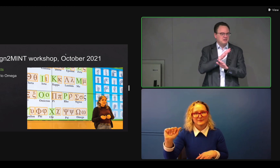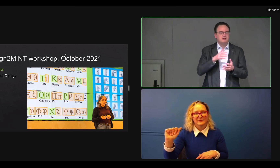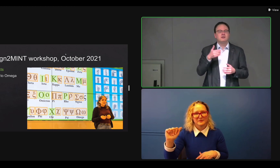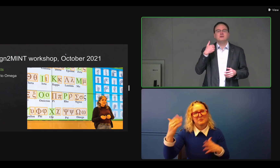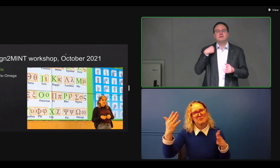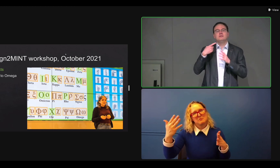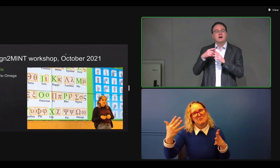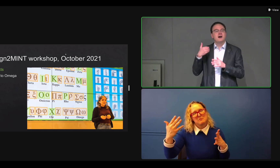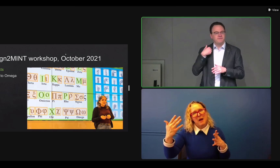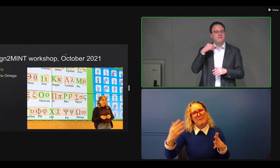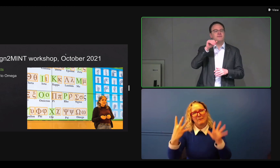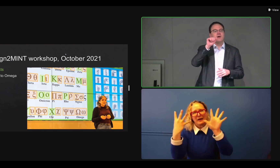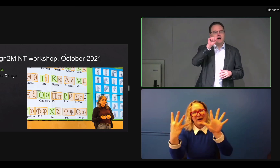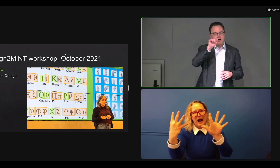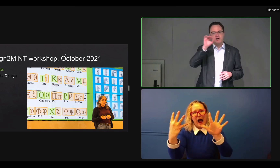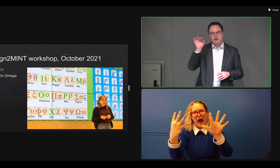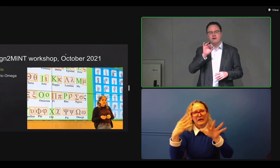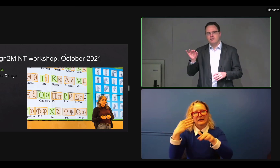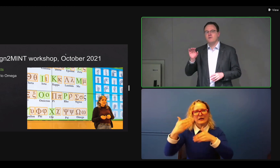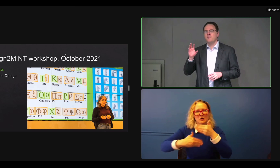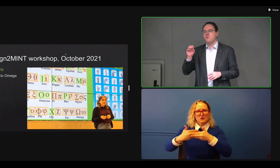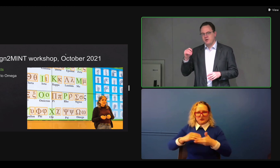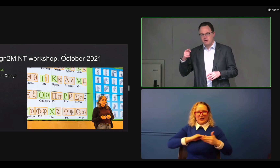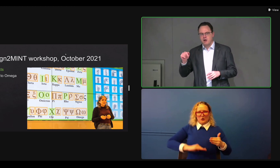We began this conversation roughly 7 years ago,